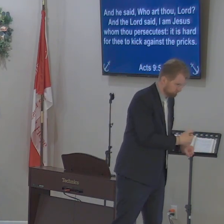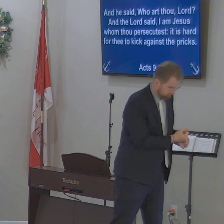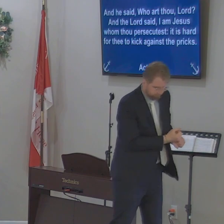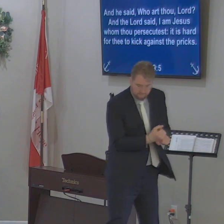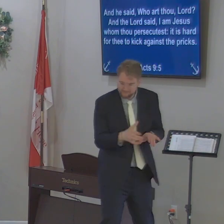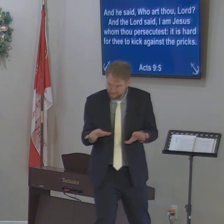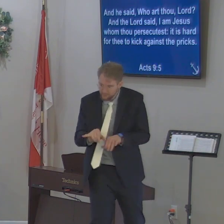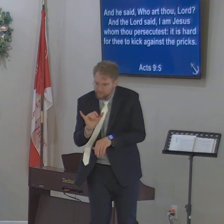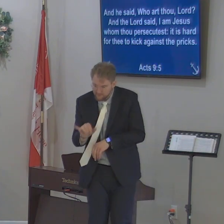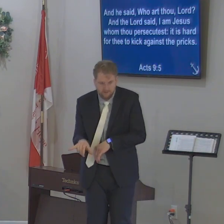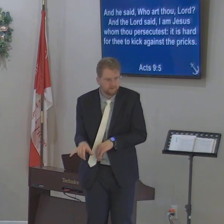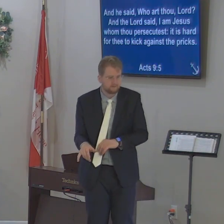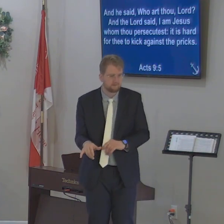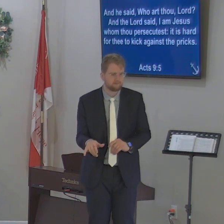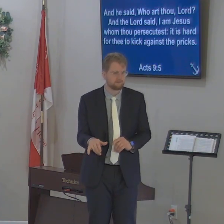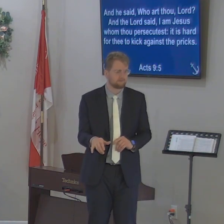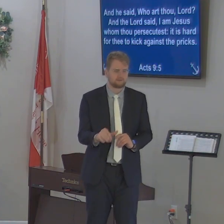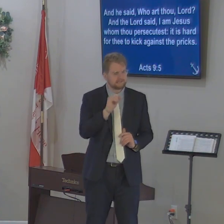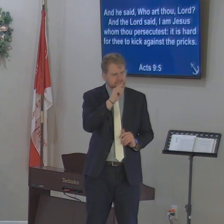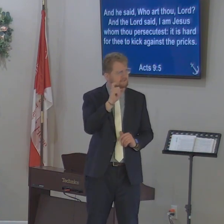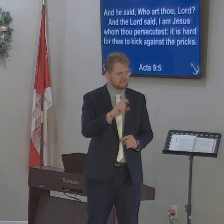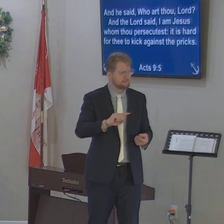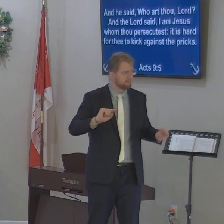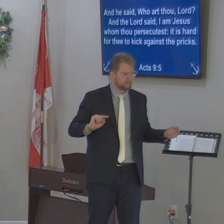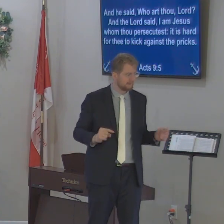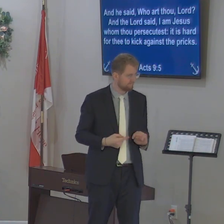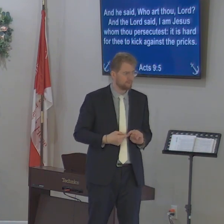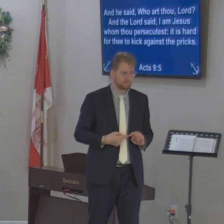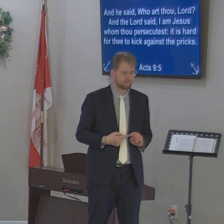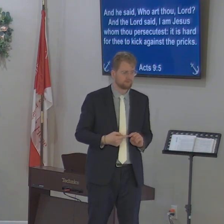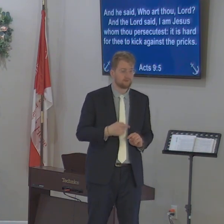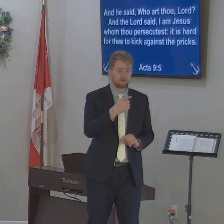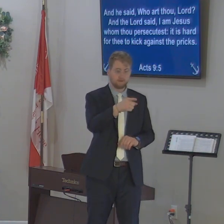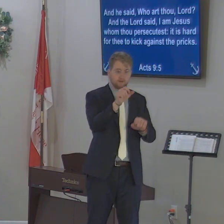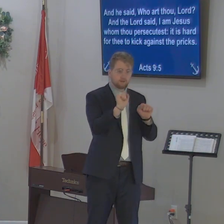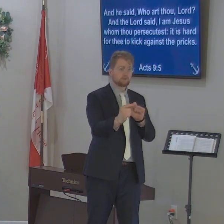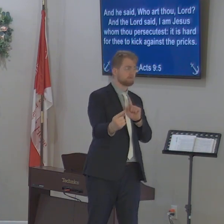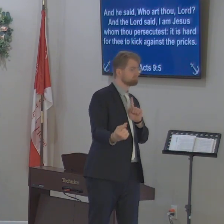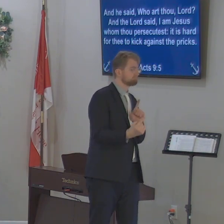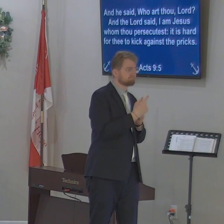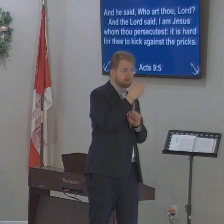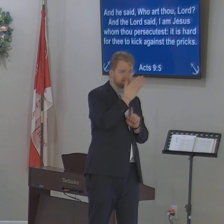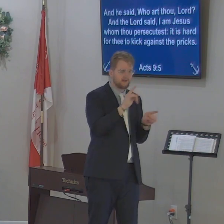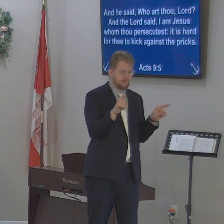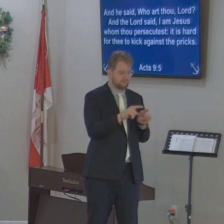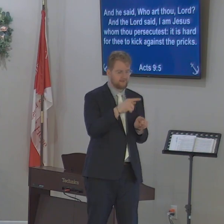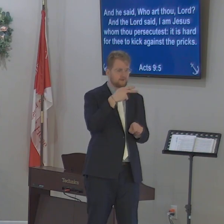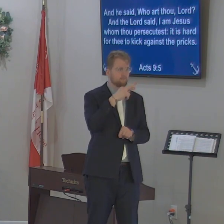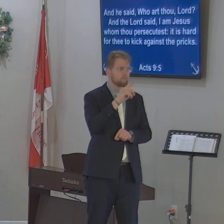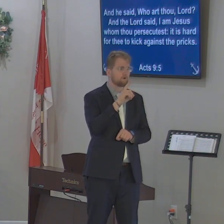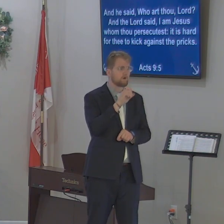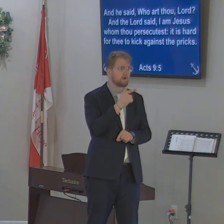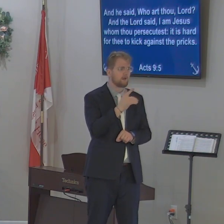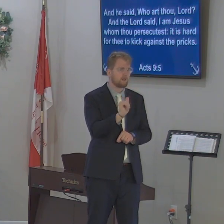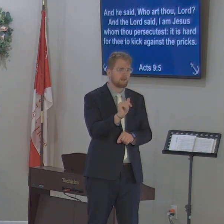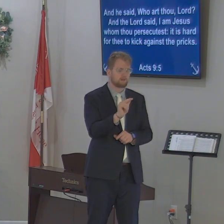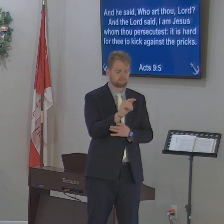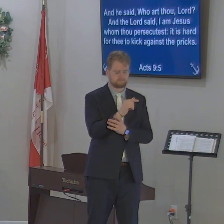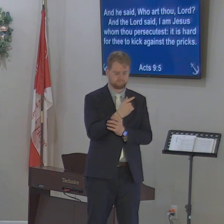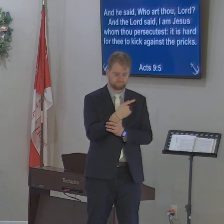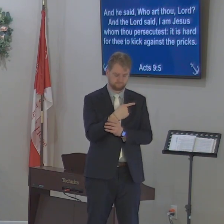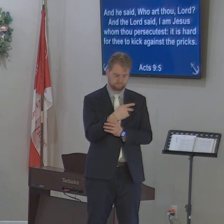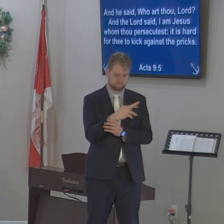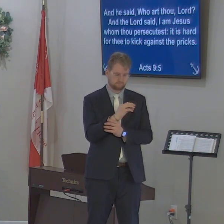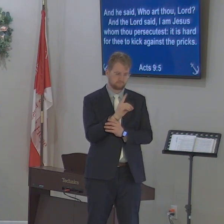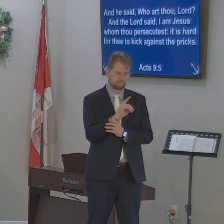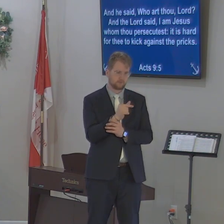are you at? It doesn't have to be painful. You can come to God right now, just like the prodigal son, and say, I'm sorry, Lord. 1 John 1:9.